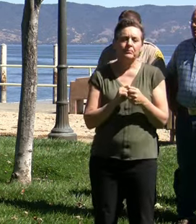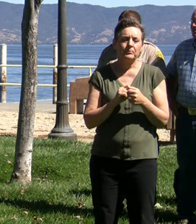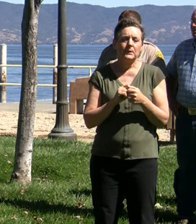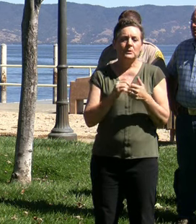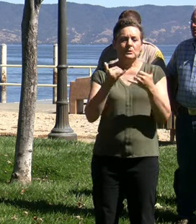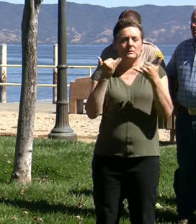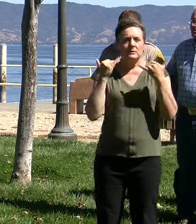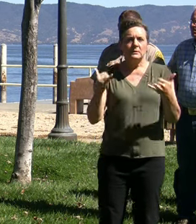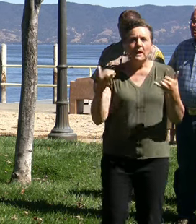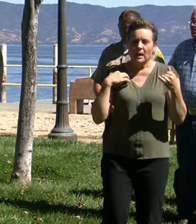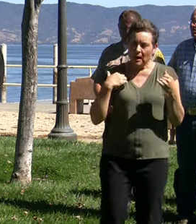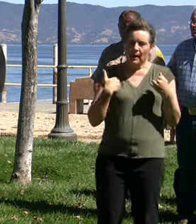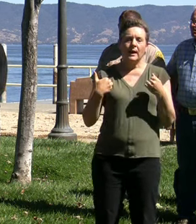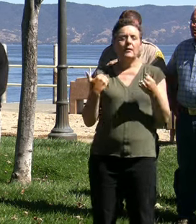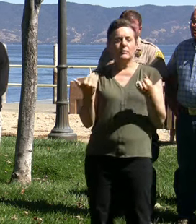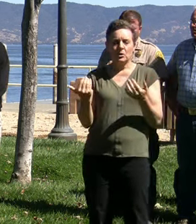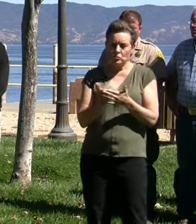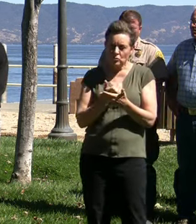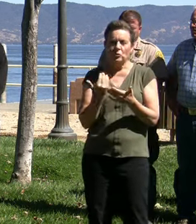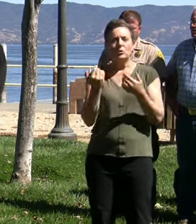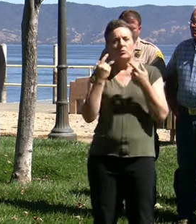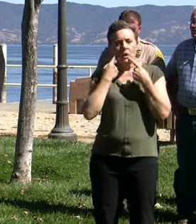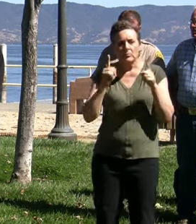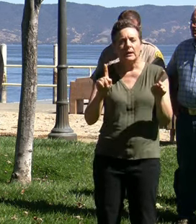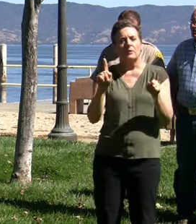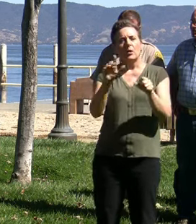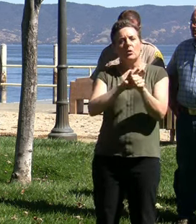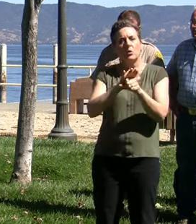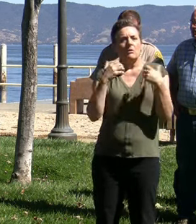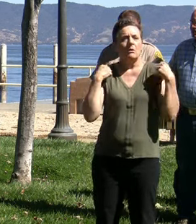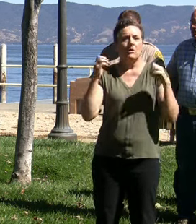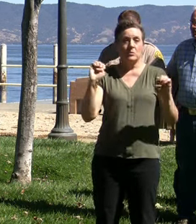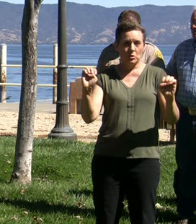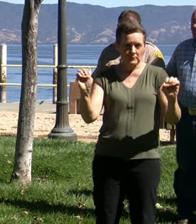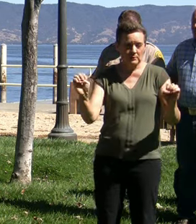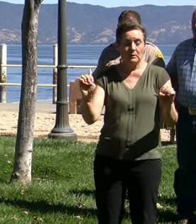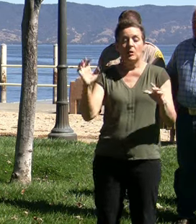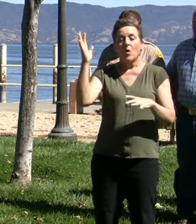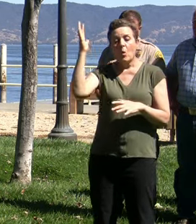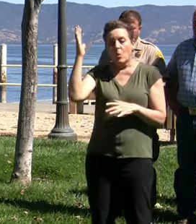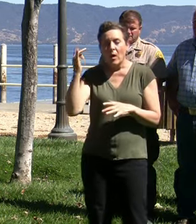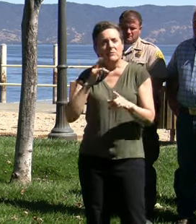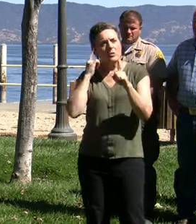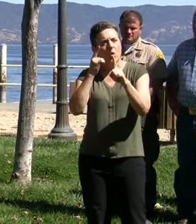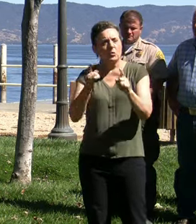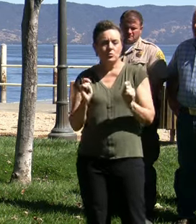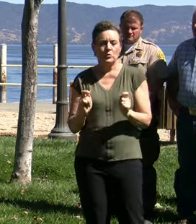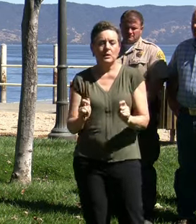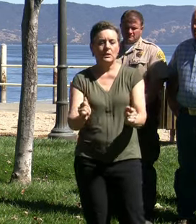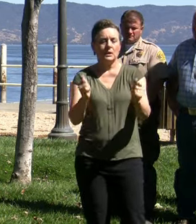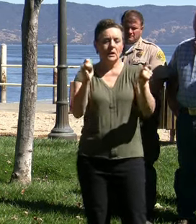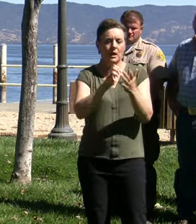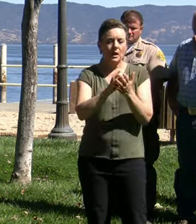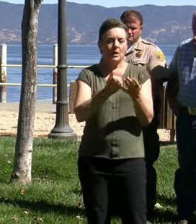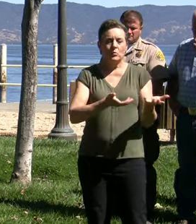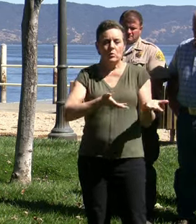health emergency and amended it so that we could facilitate the rapid removal of the obvious hazardous materials